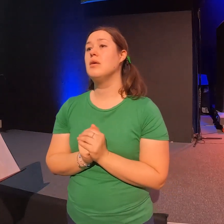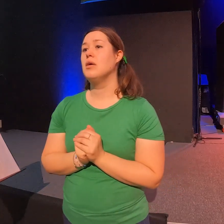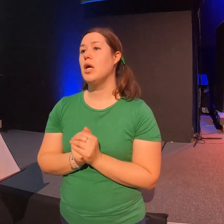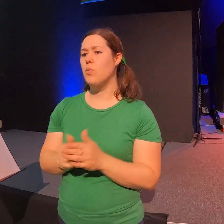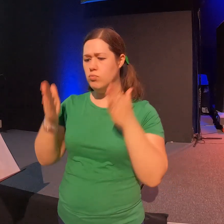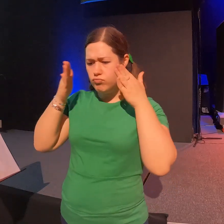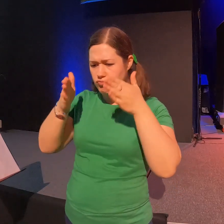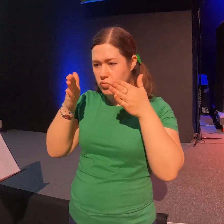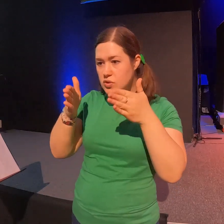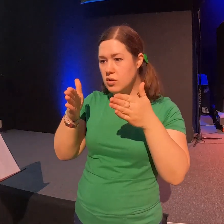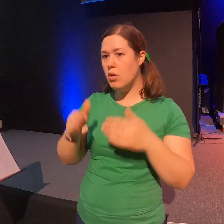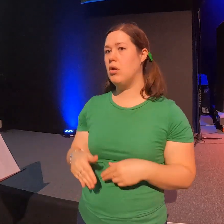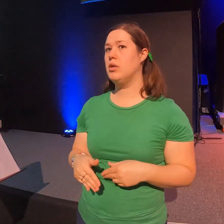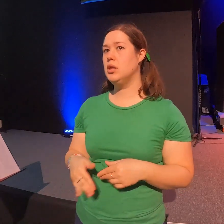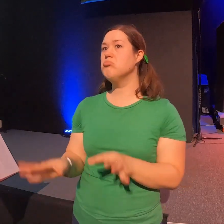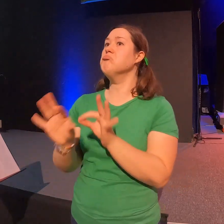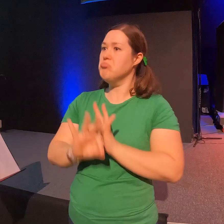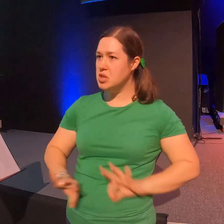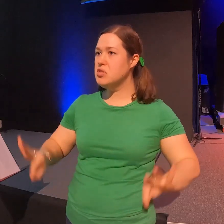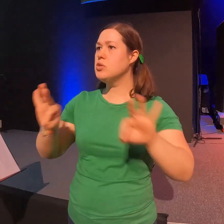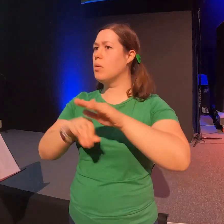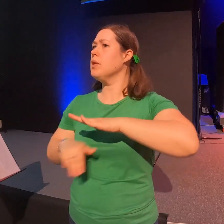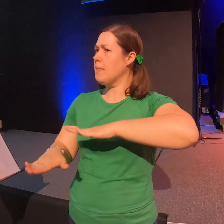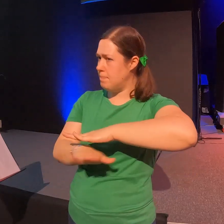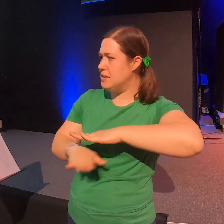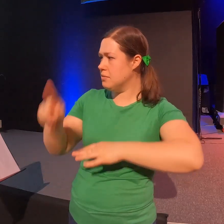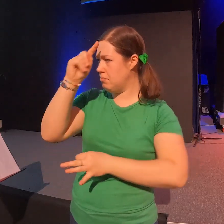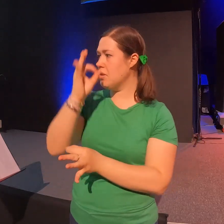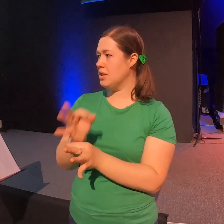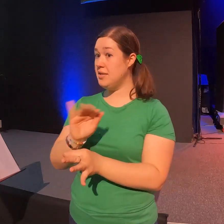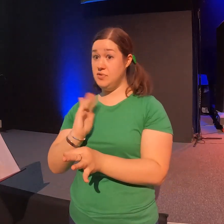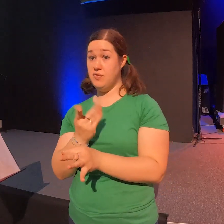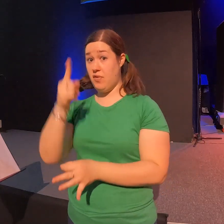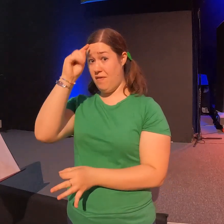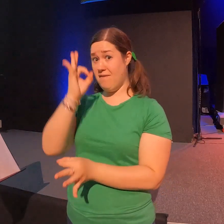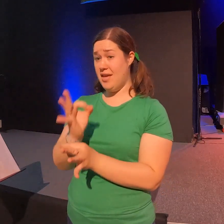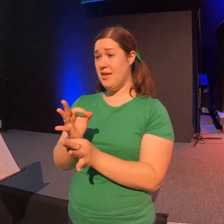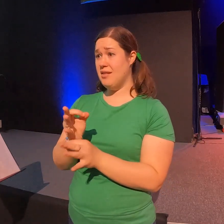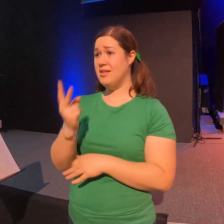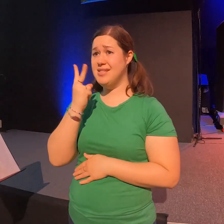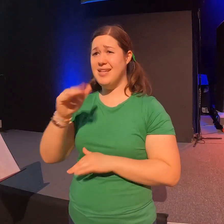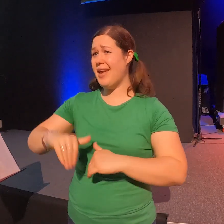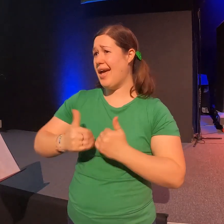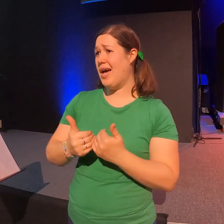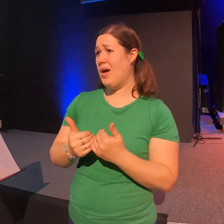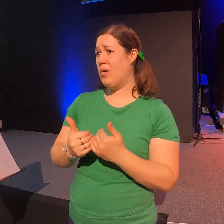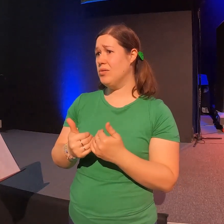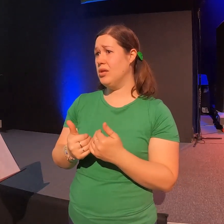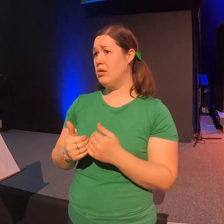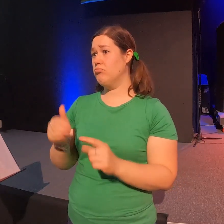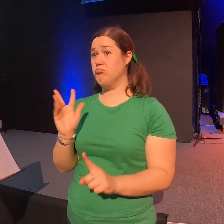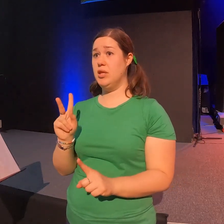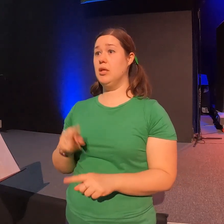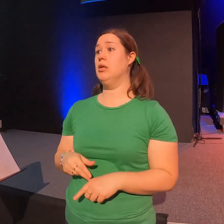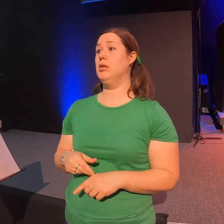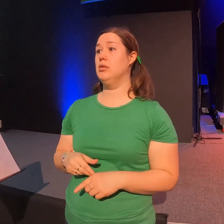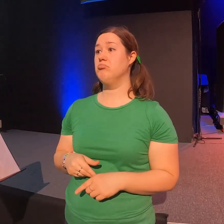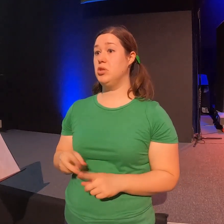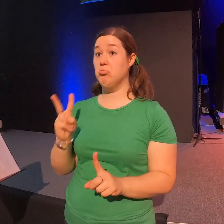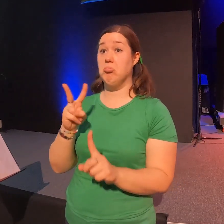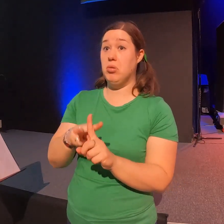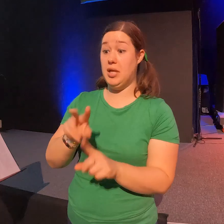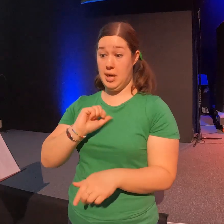the essential beliefs, or some of the essential beliefs of our faith, and seeing how they apply to our lives today. And of course, this week, we focus on